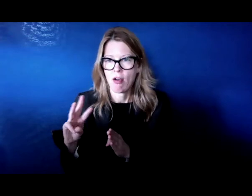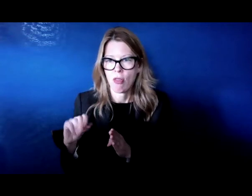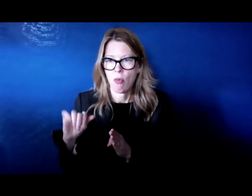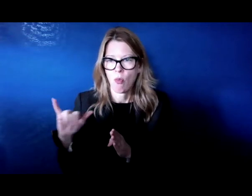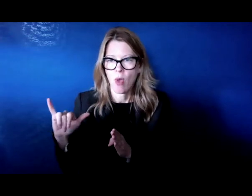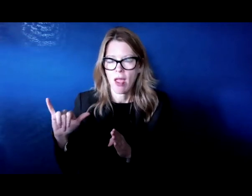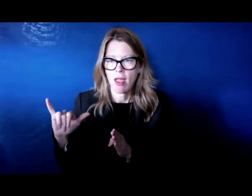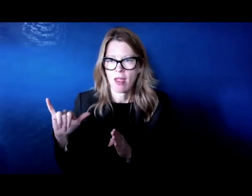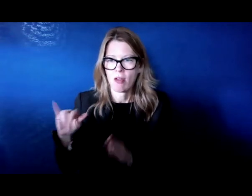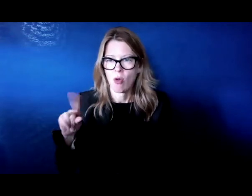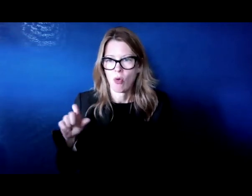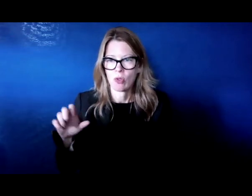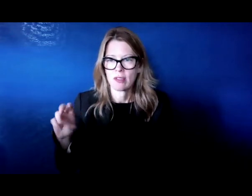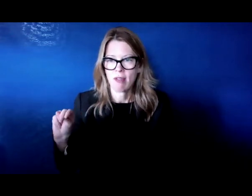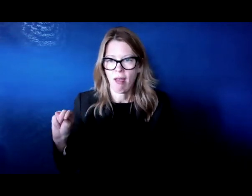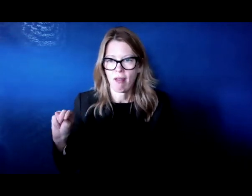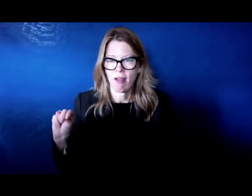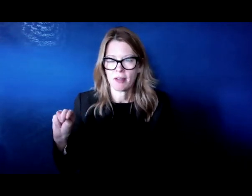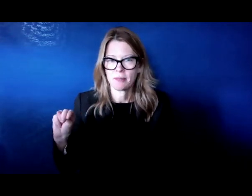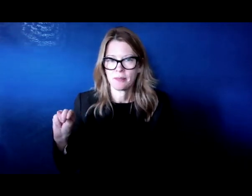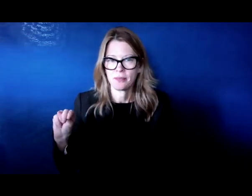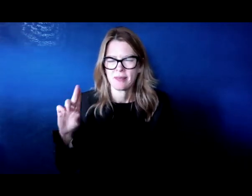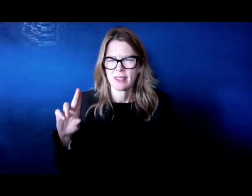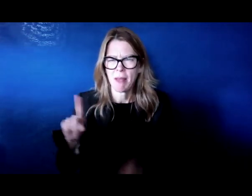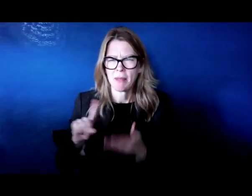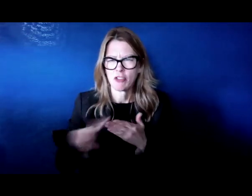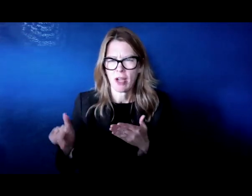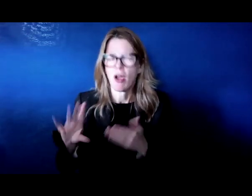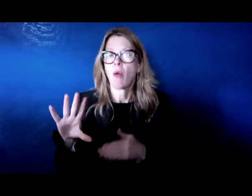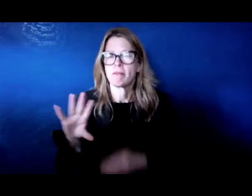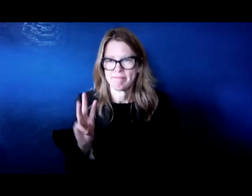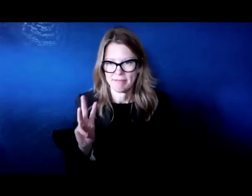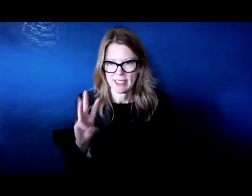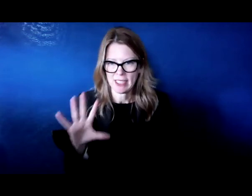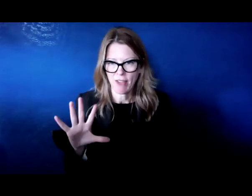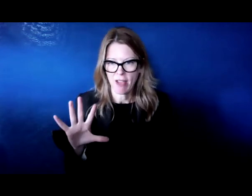Let me make sure, just in case you're singing along from the hymnal. 65.